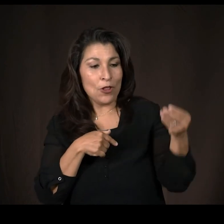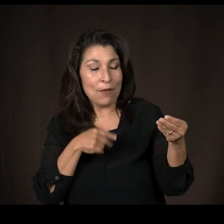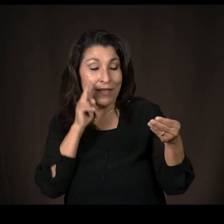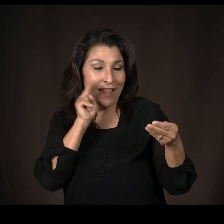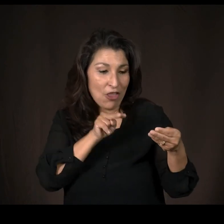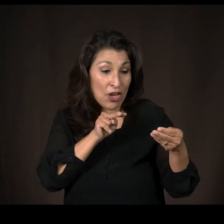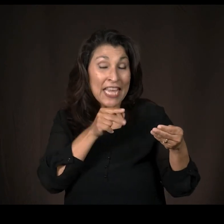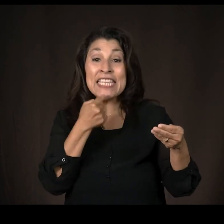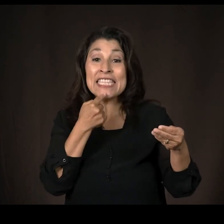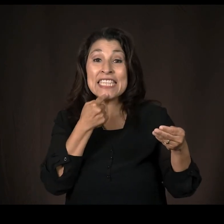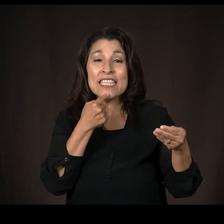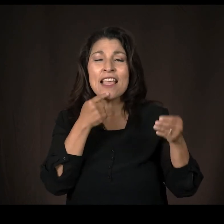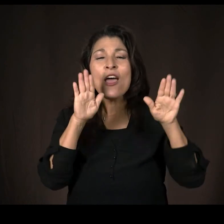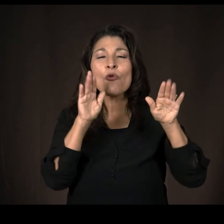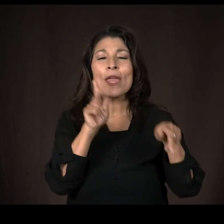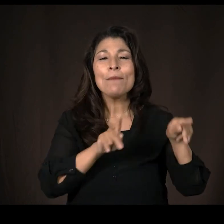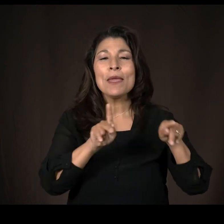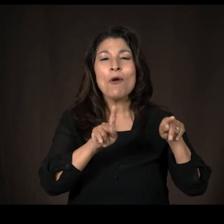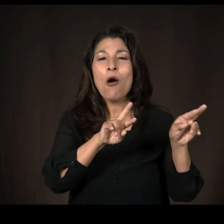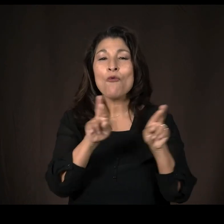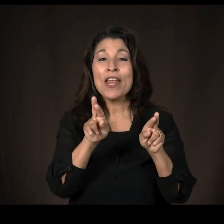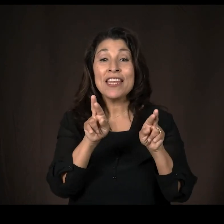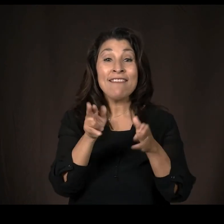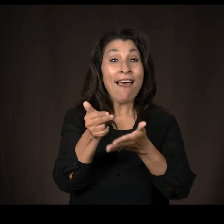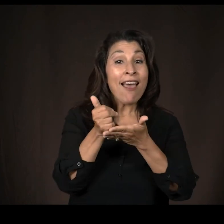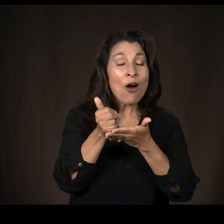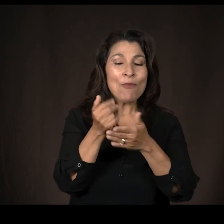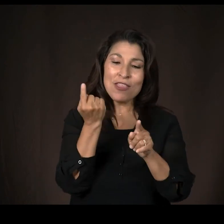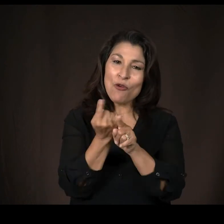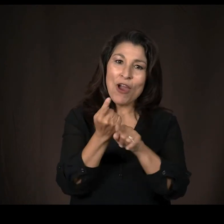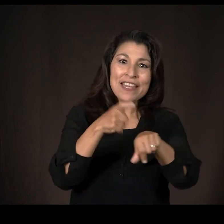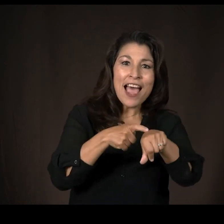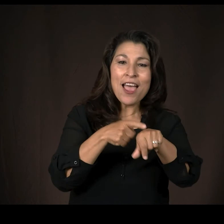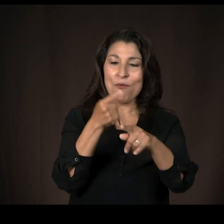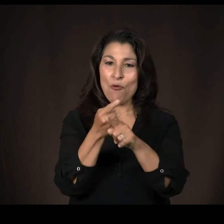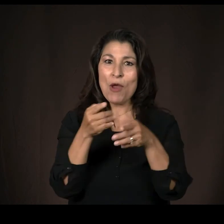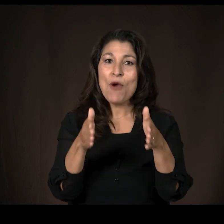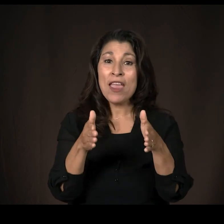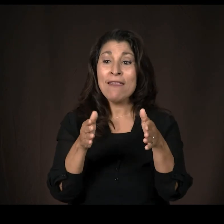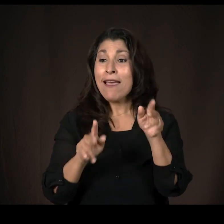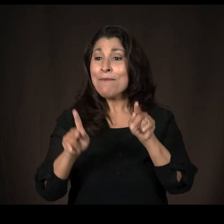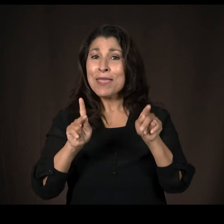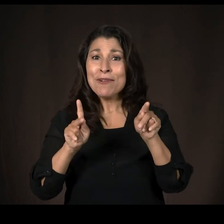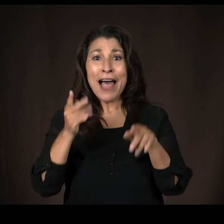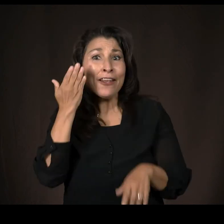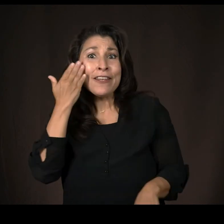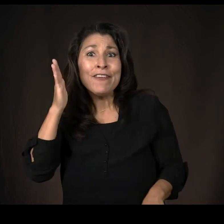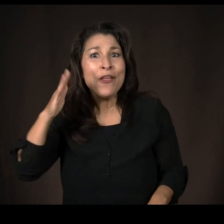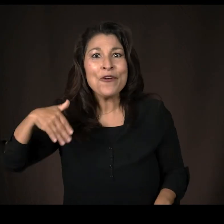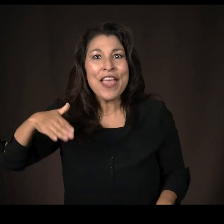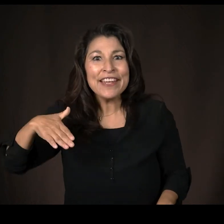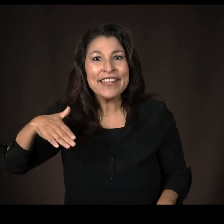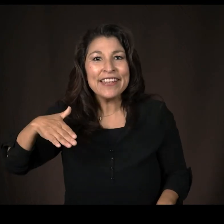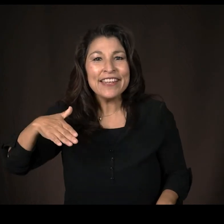"Great people ready to help me. At the right time, in the right way, people I don't even know